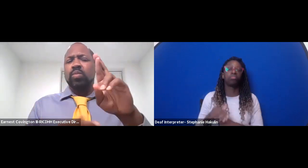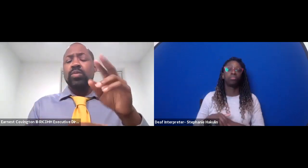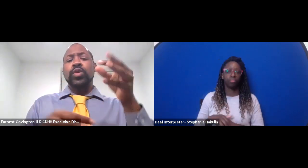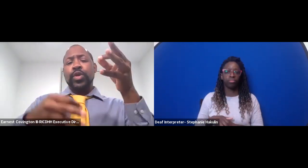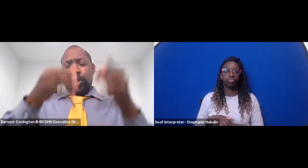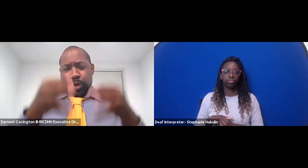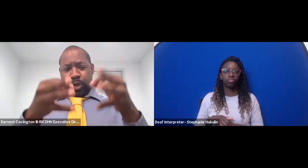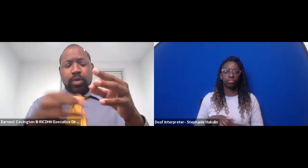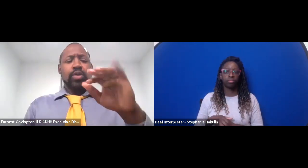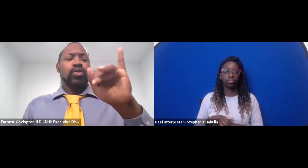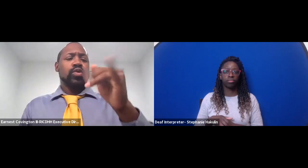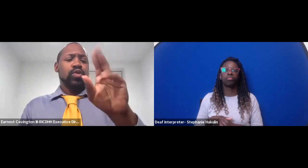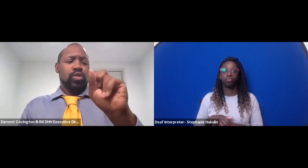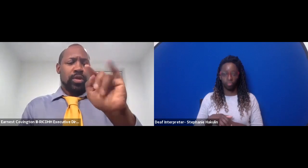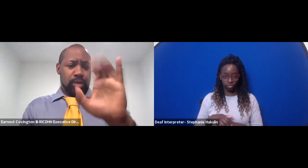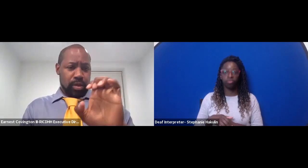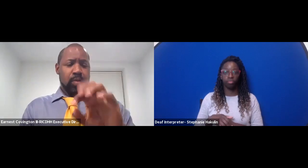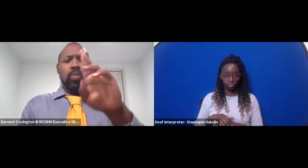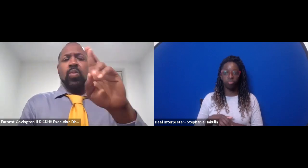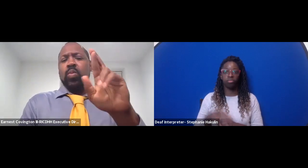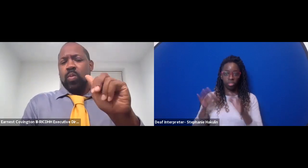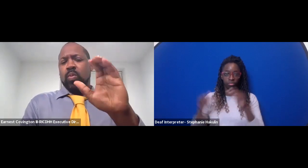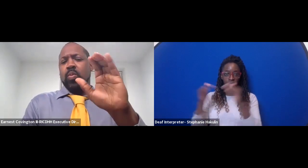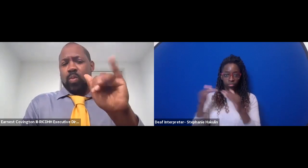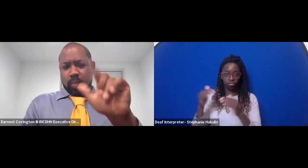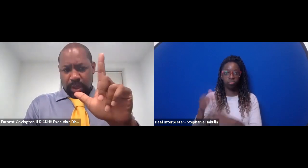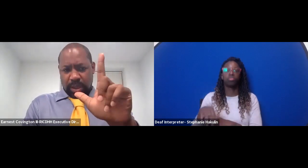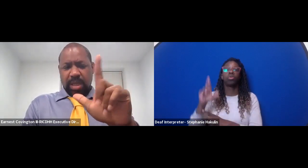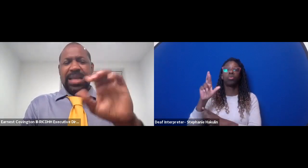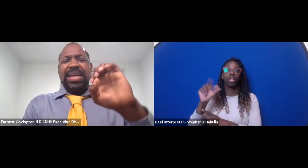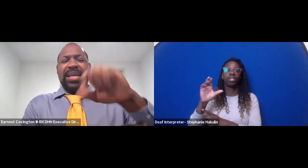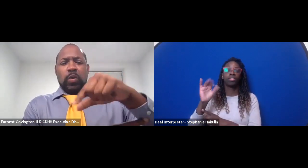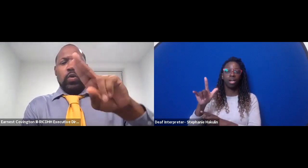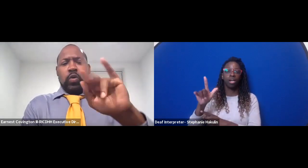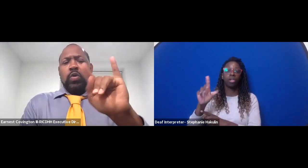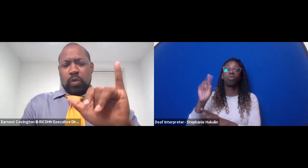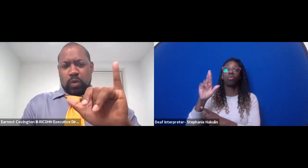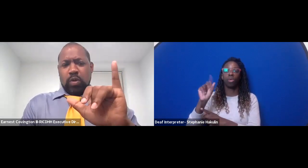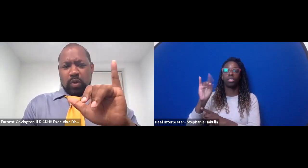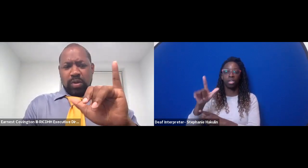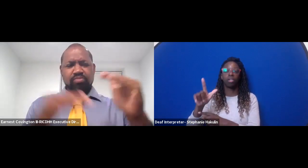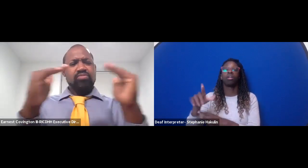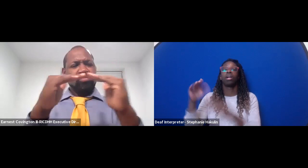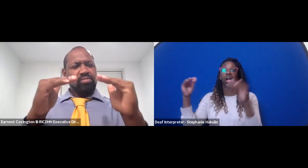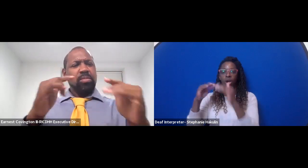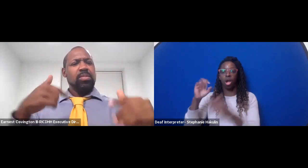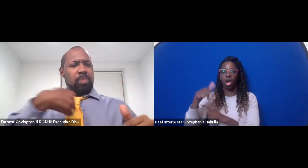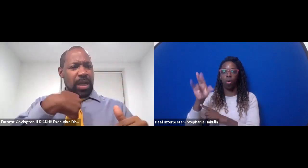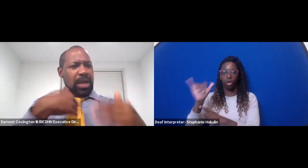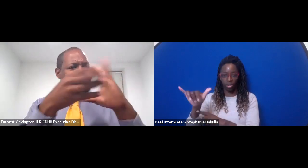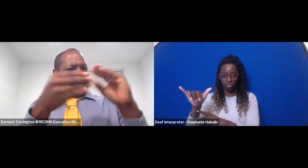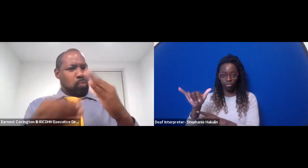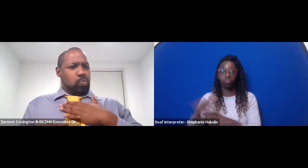Oh, excuse me. This is, I'm talking about some of the things that we were showing earlier. We had a whole series on